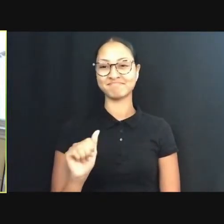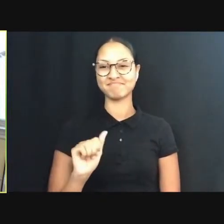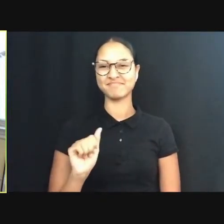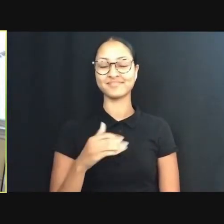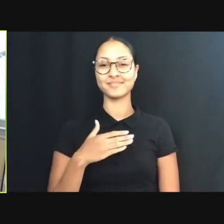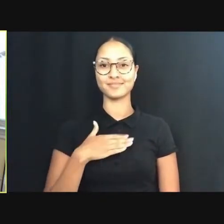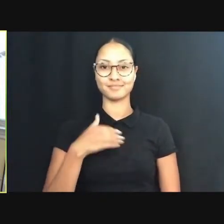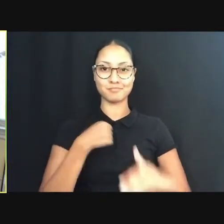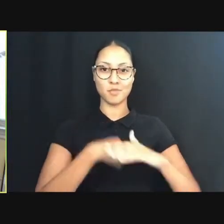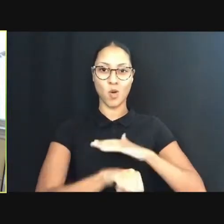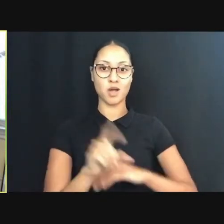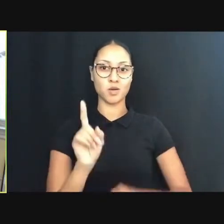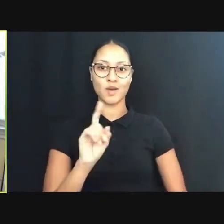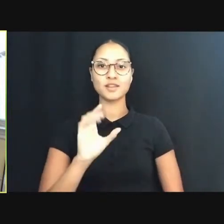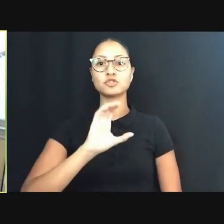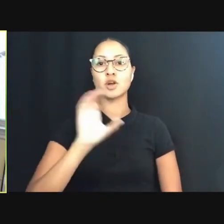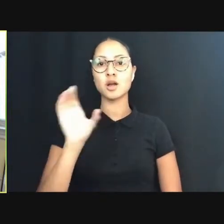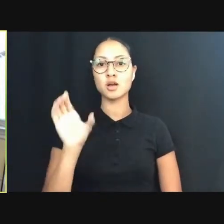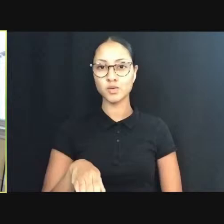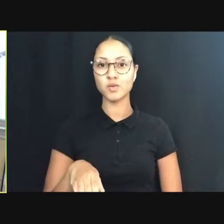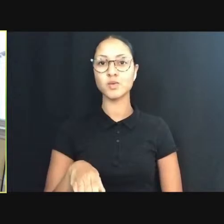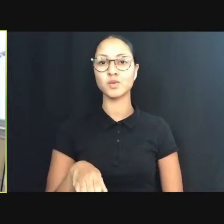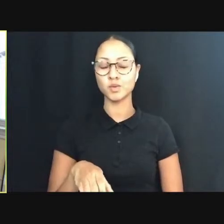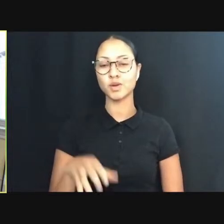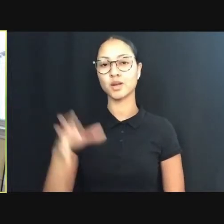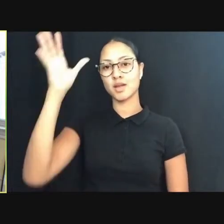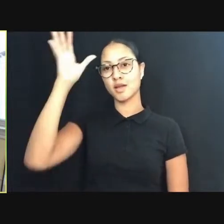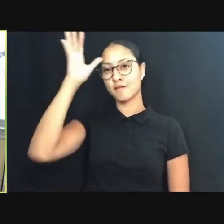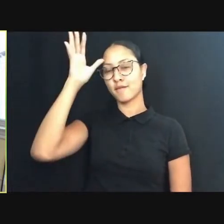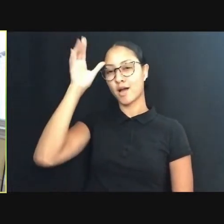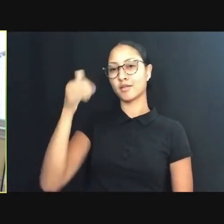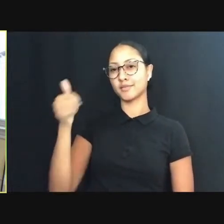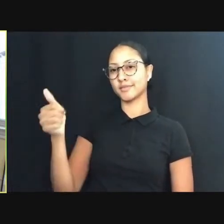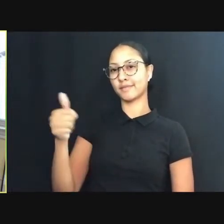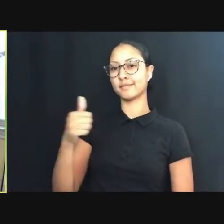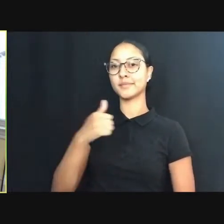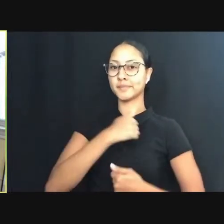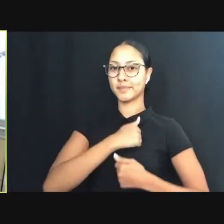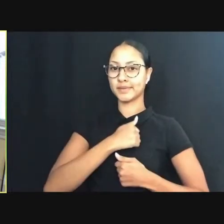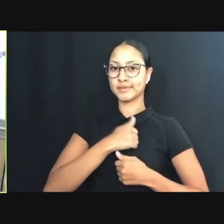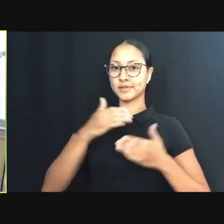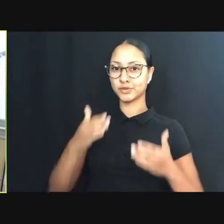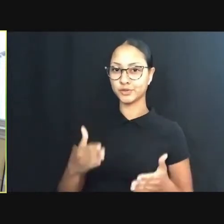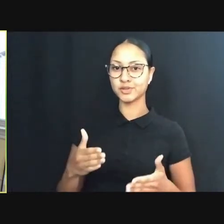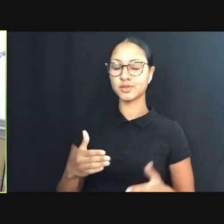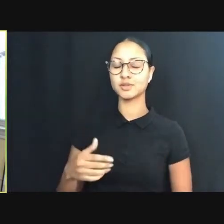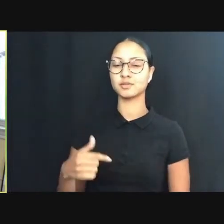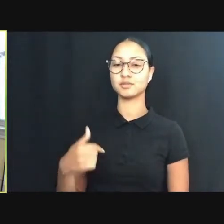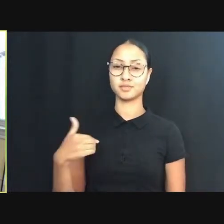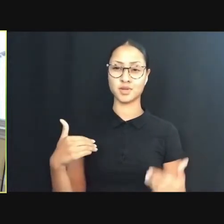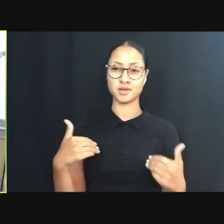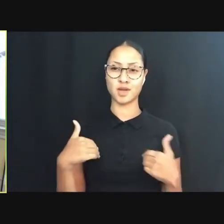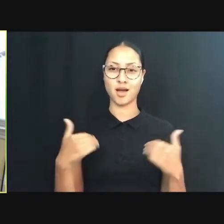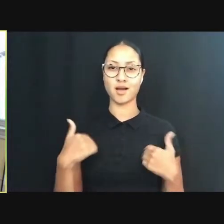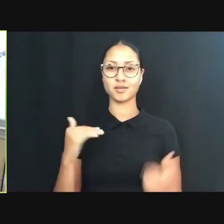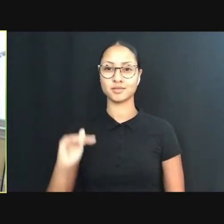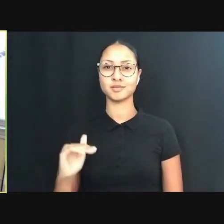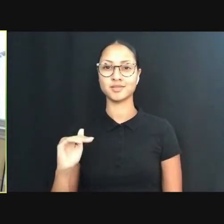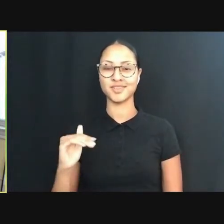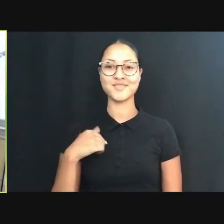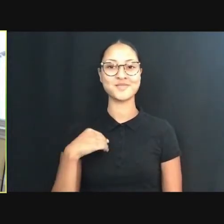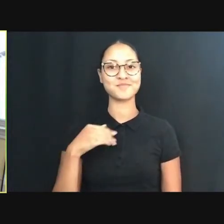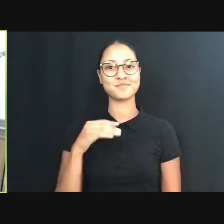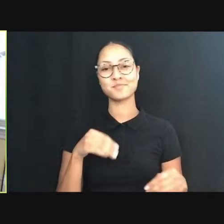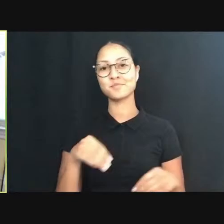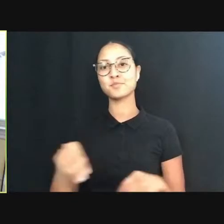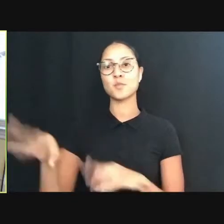military. I was born in Chicago. And then when I was really little, we moved to Germany. And then when I was about 4,